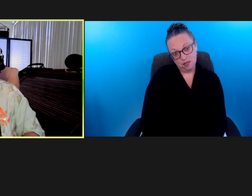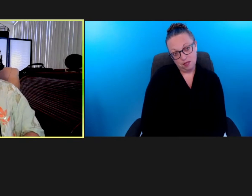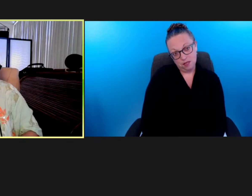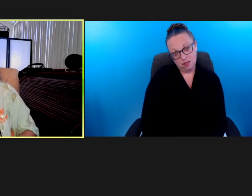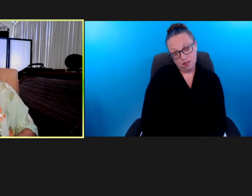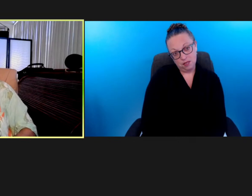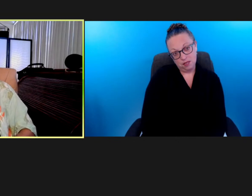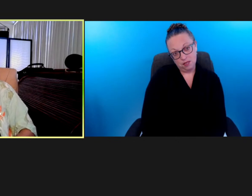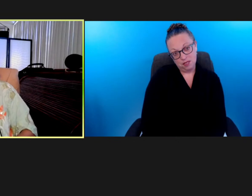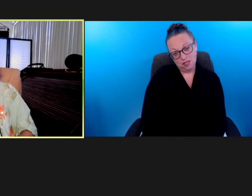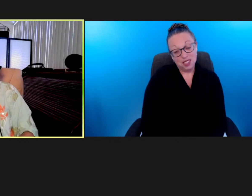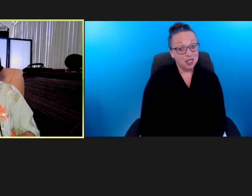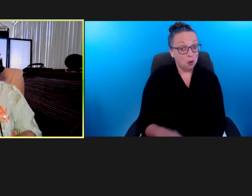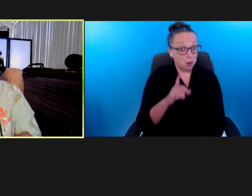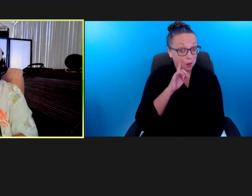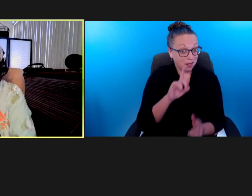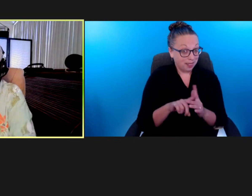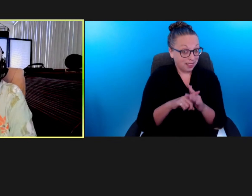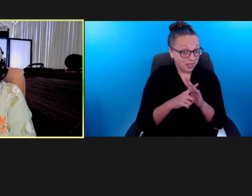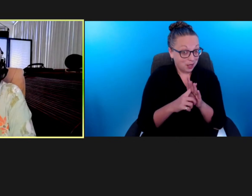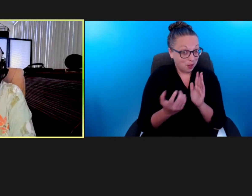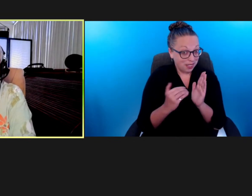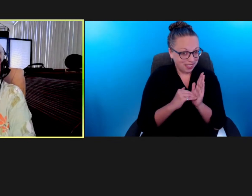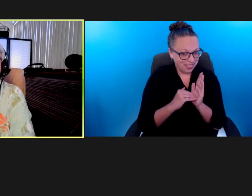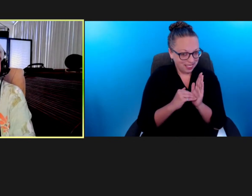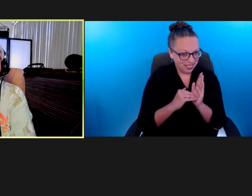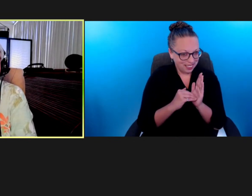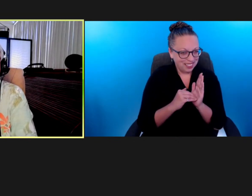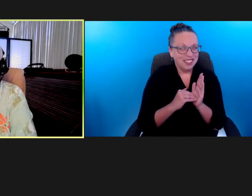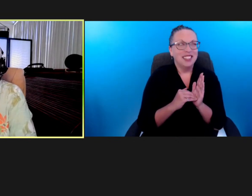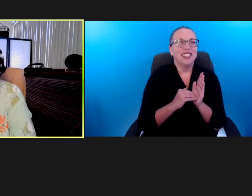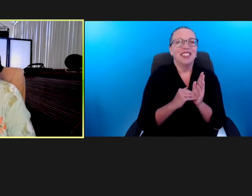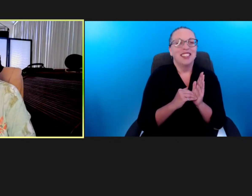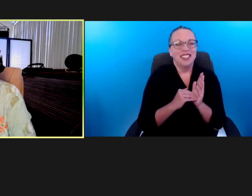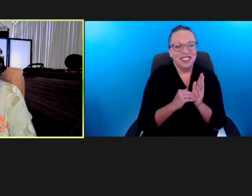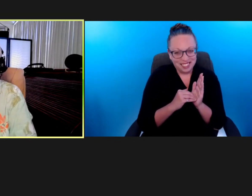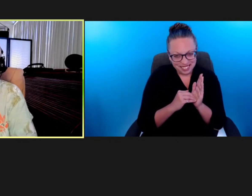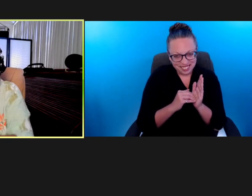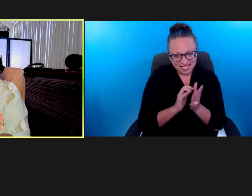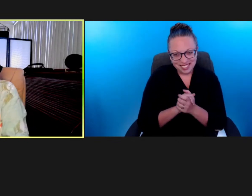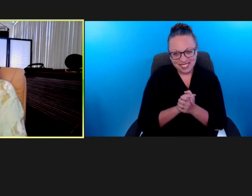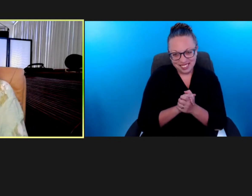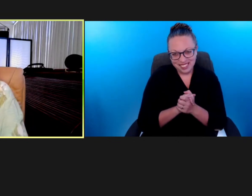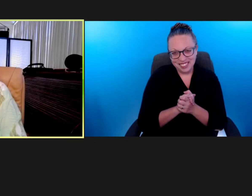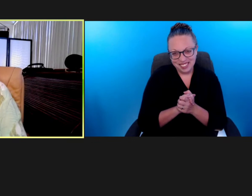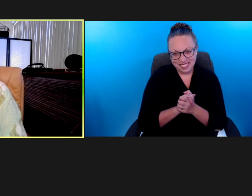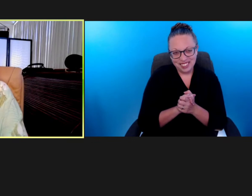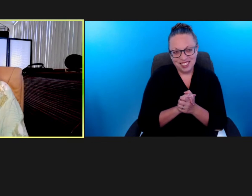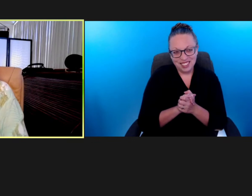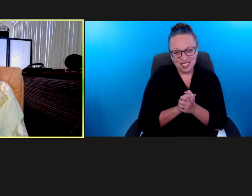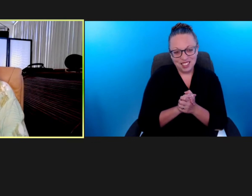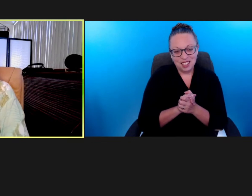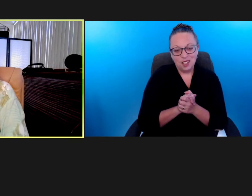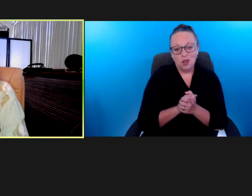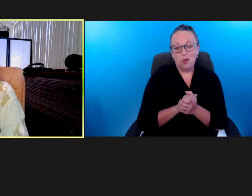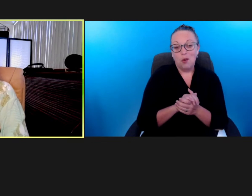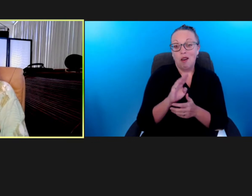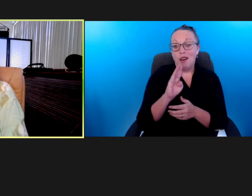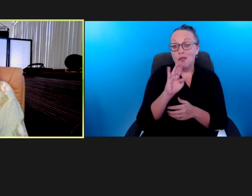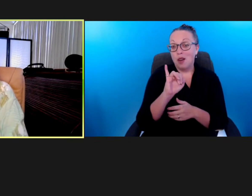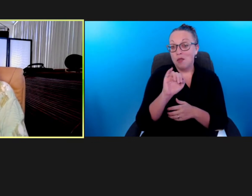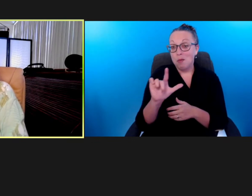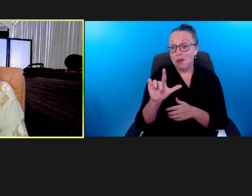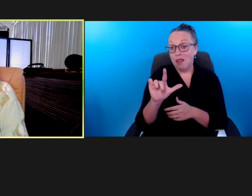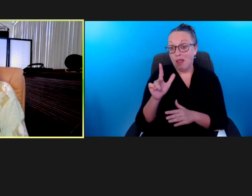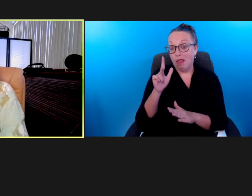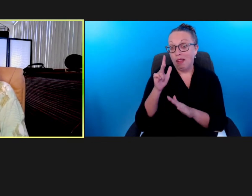which will be referred to as AT. So we'll need AT changes or morphs into various shapes and functional uses